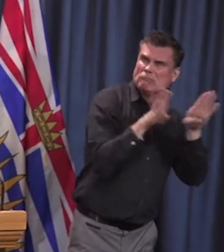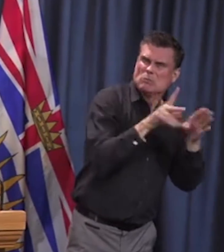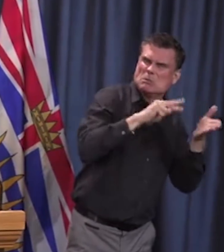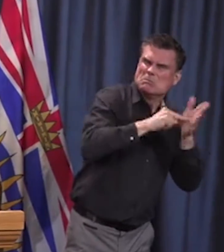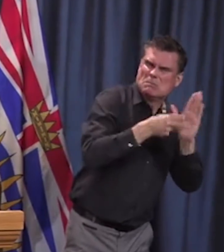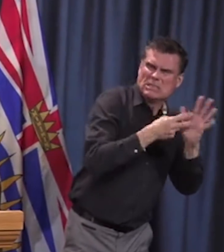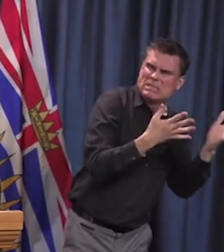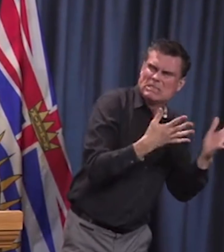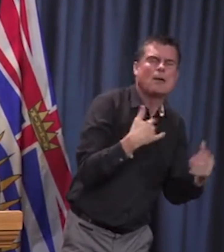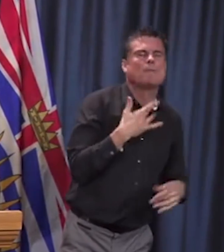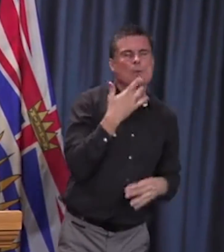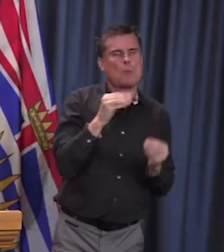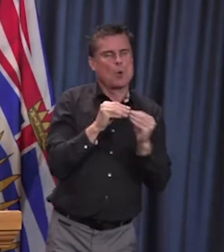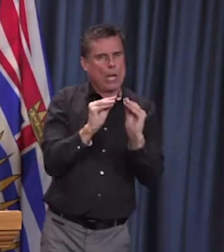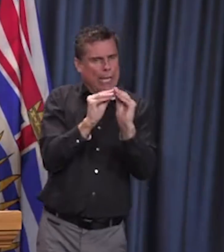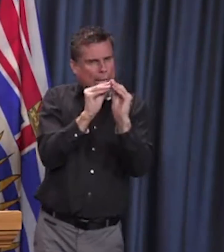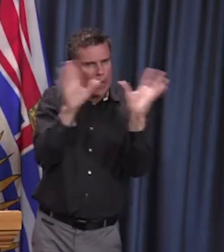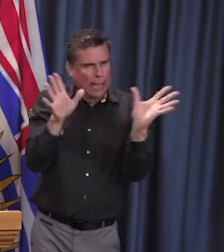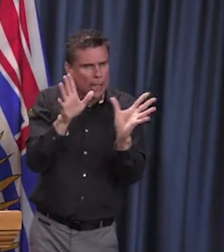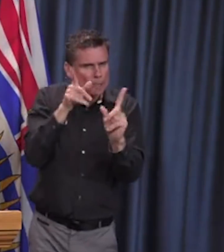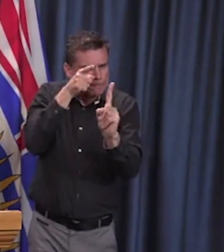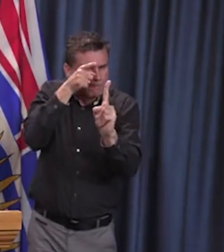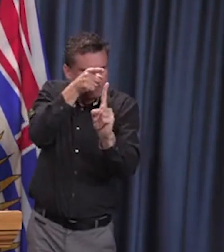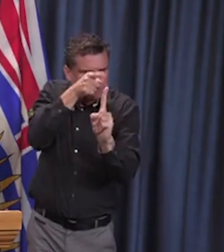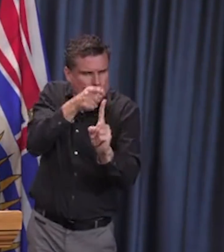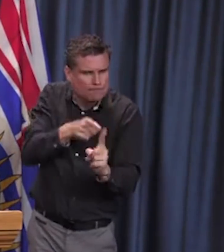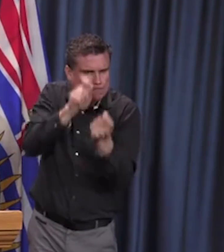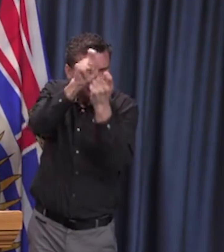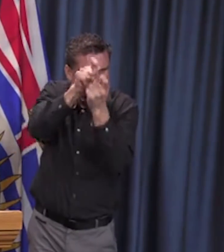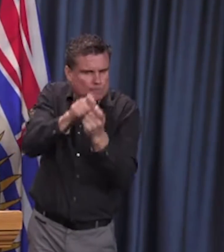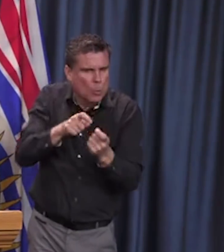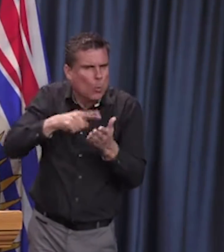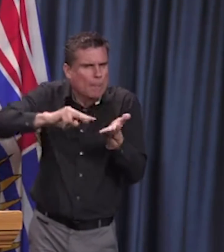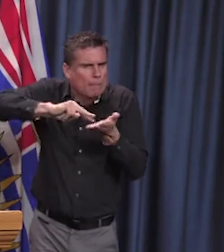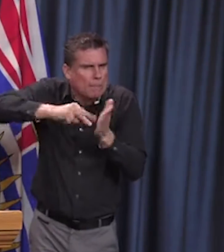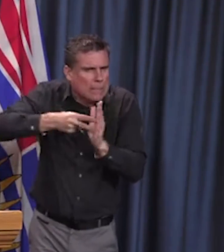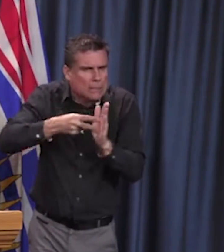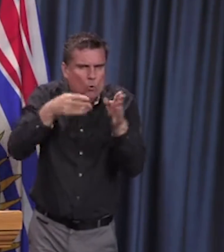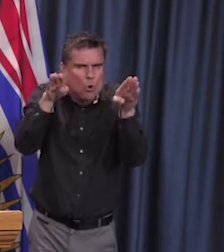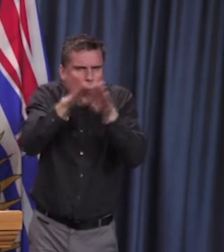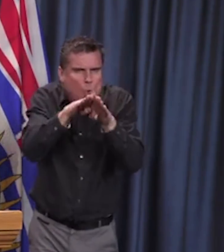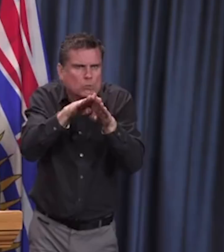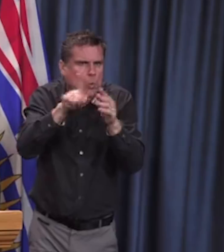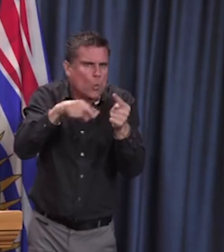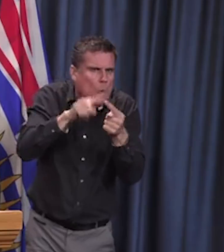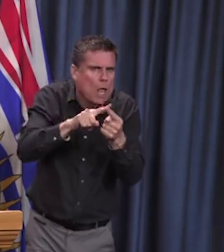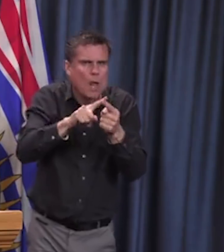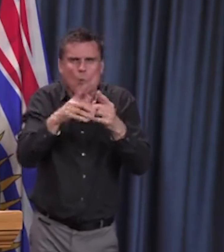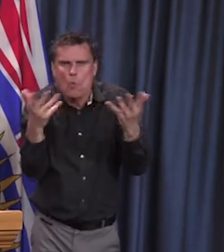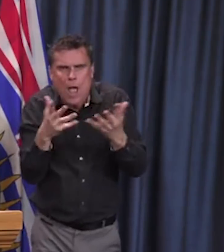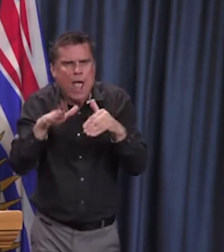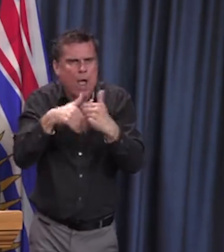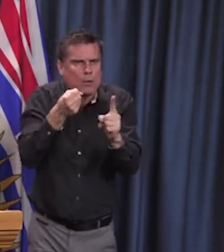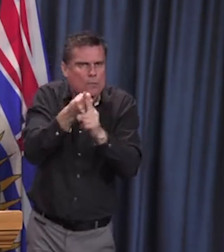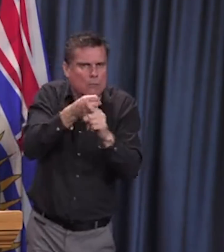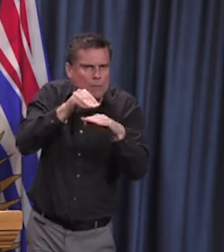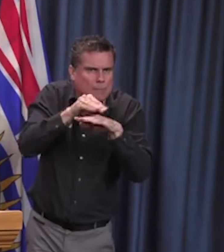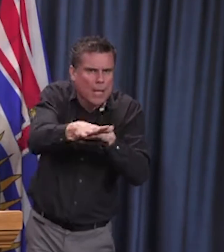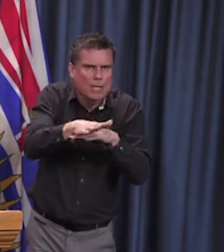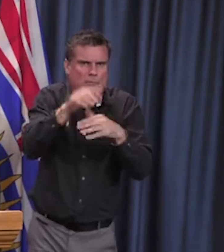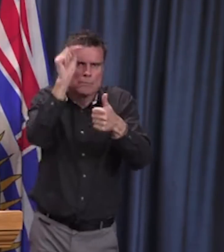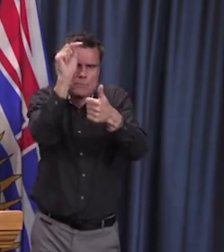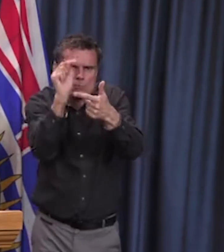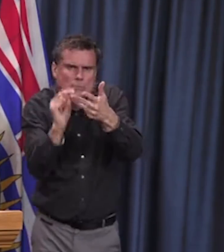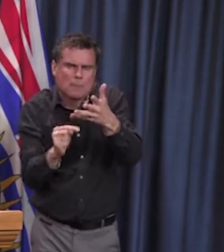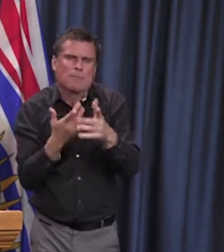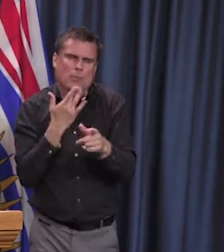important to the delivery of health services to people that are vulnerable, which is our highest priority right now. We need to make sure that there's a clear understanding.